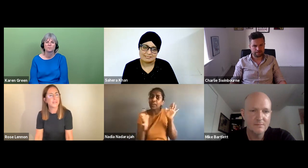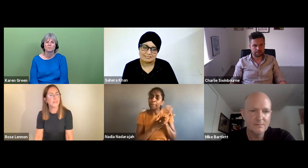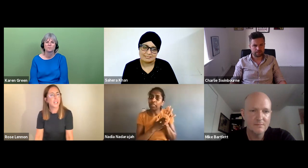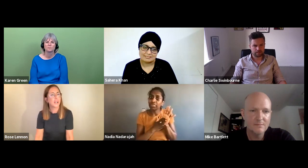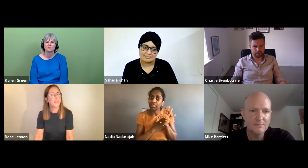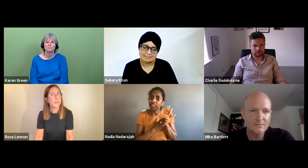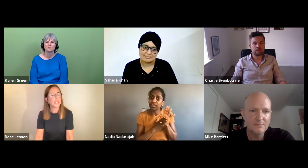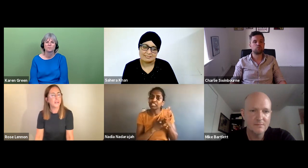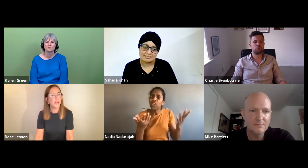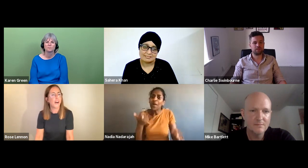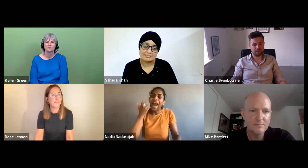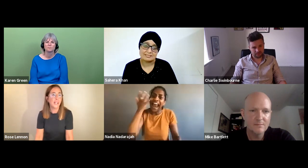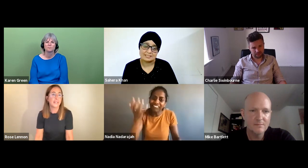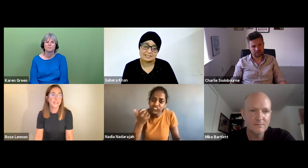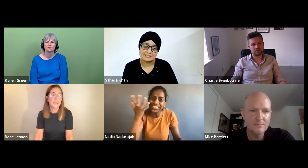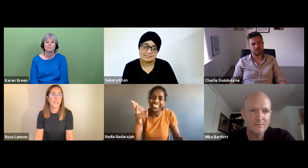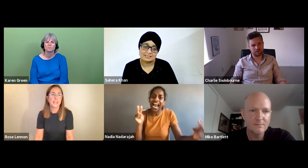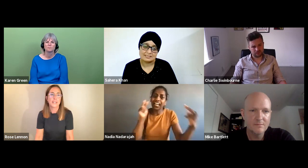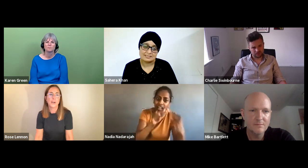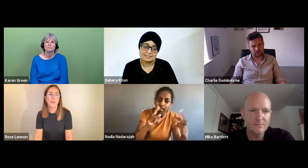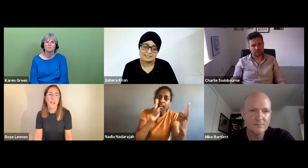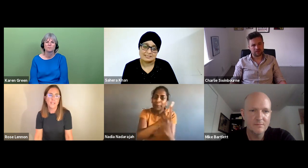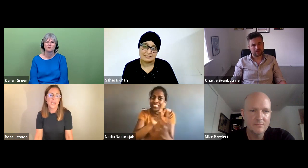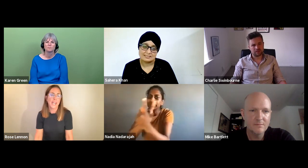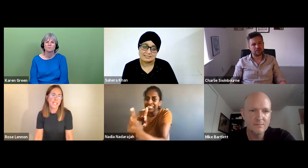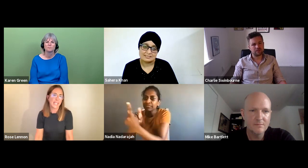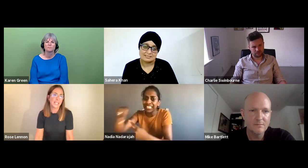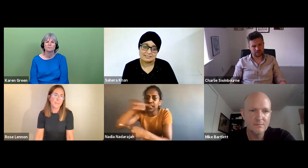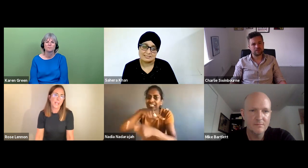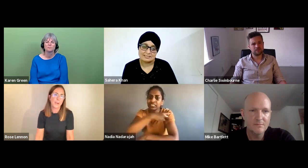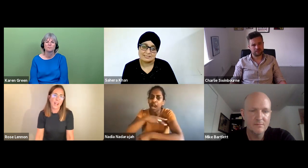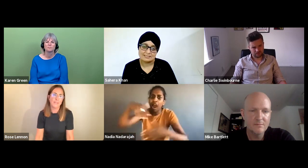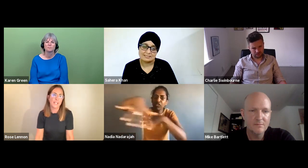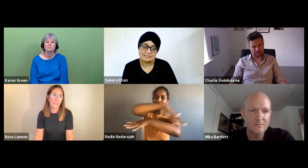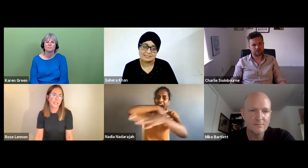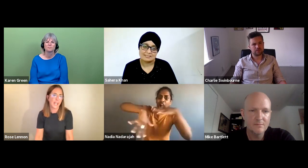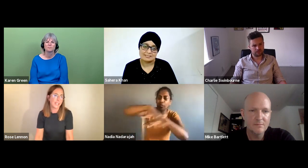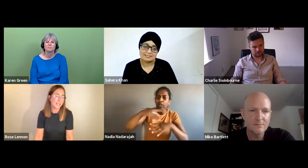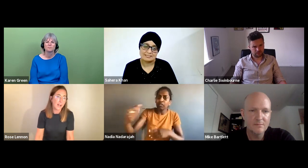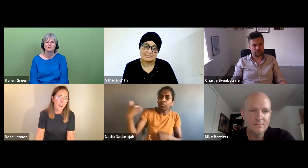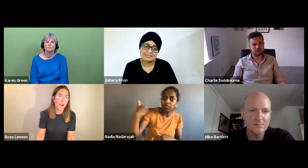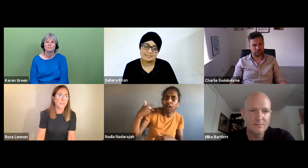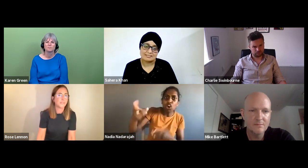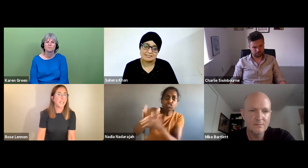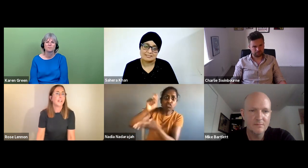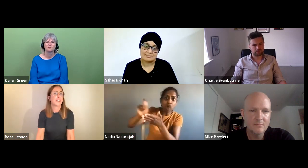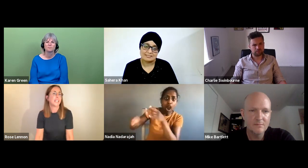rehearsal was about 2.5 months. So every day seeing these people, every single day, the staff,